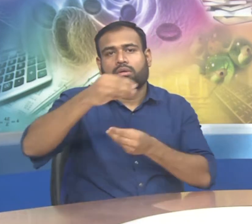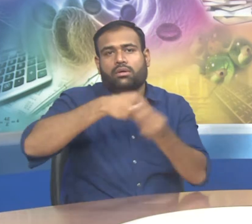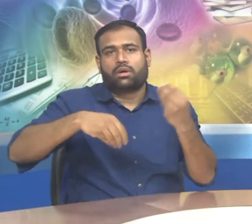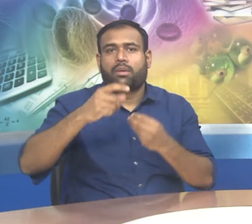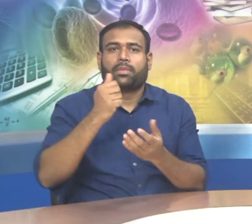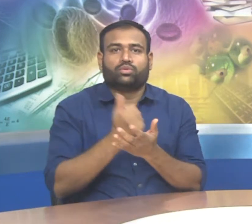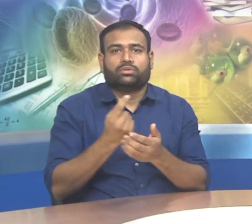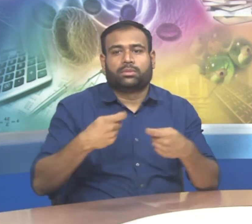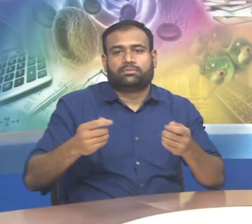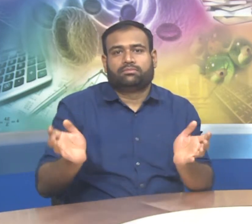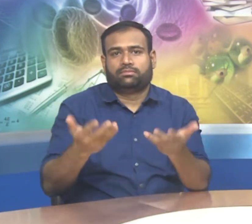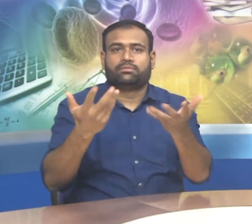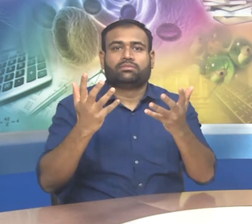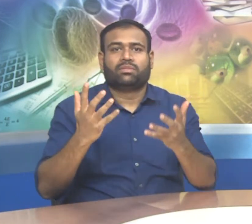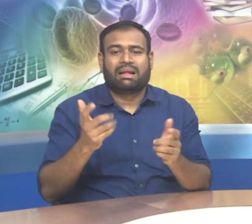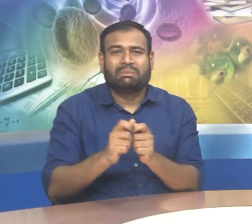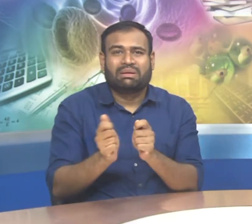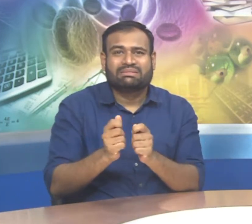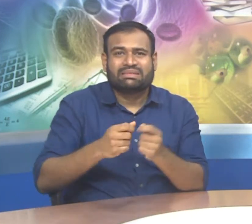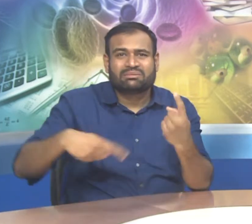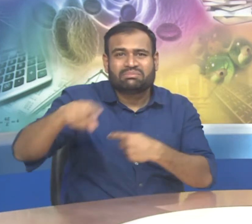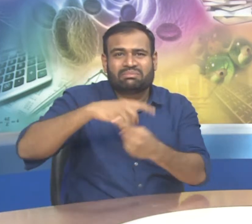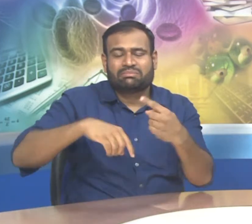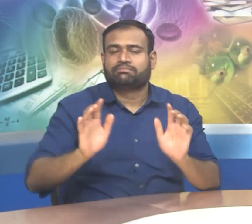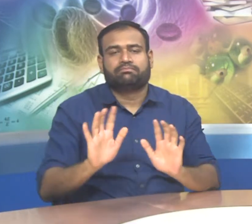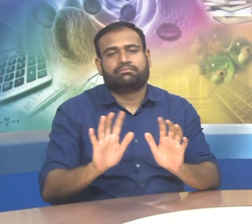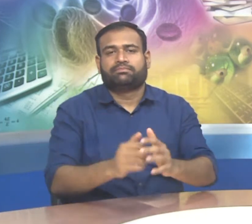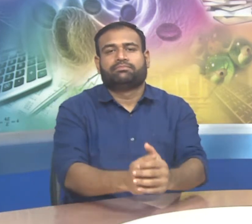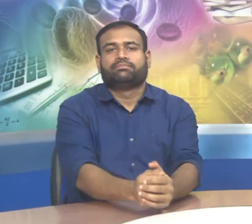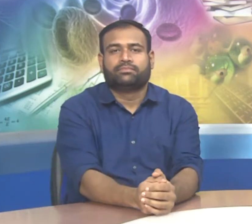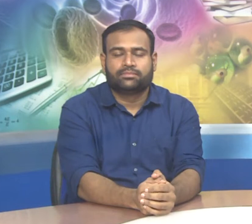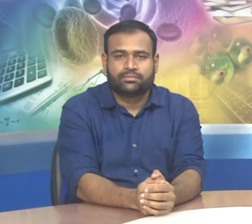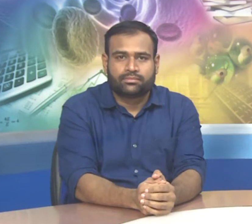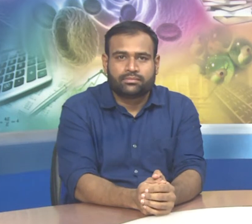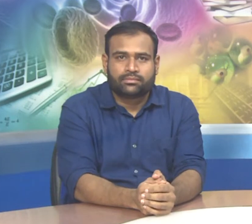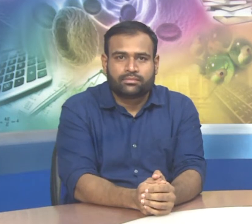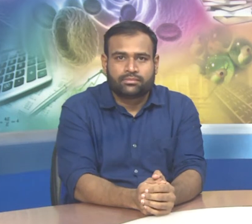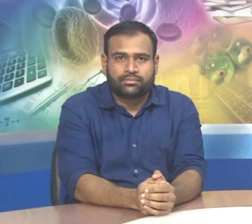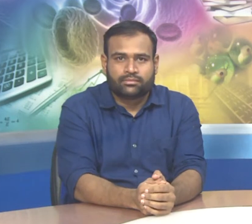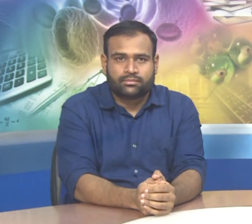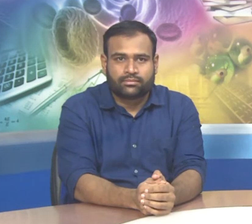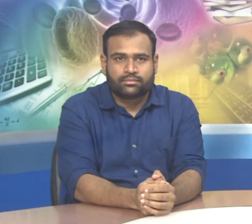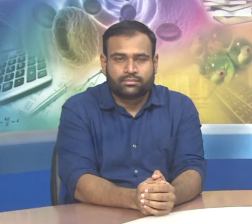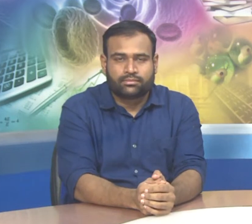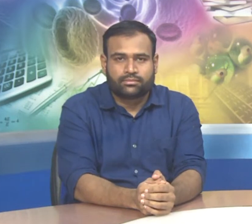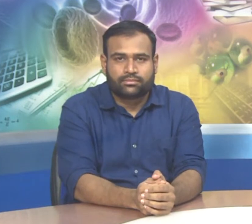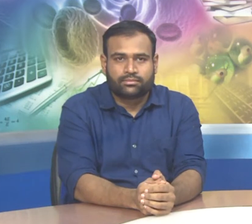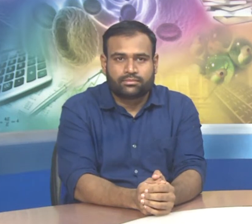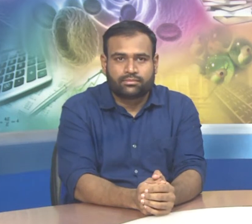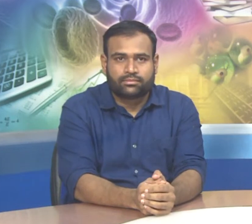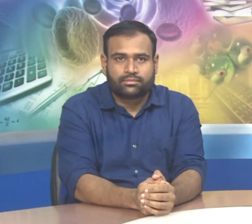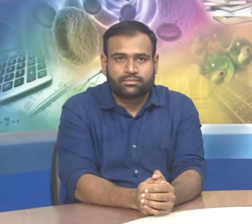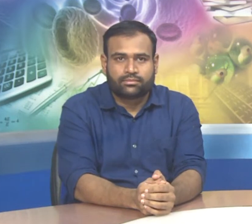the payments are transacted with the help of bank